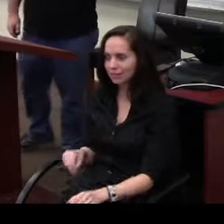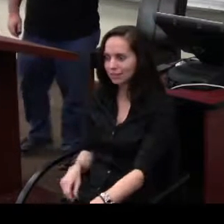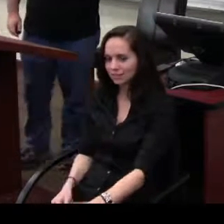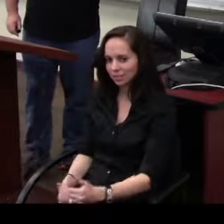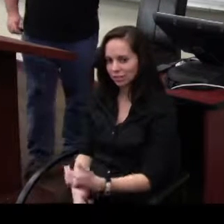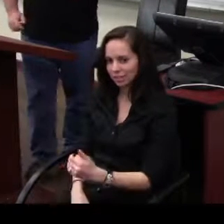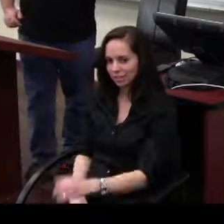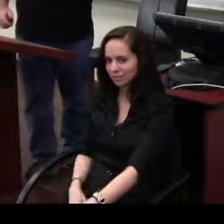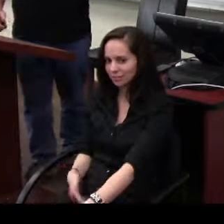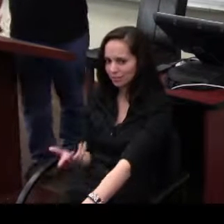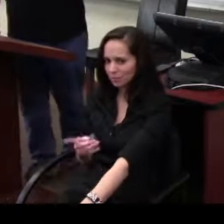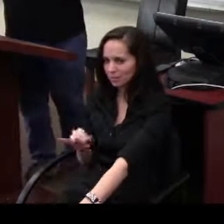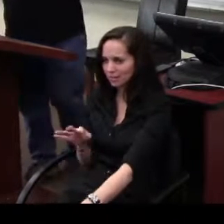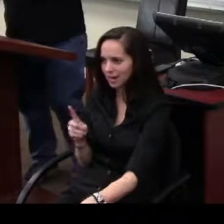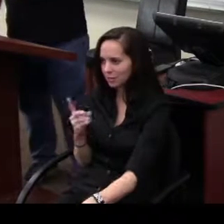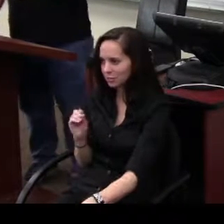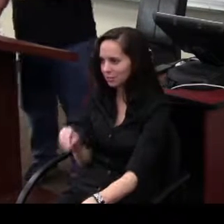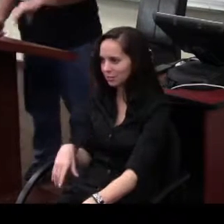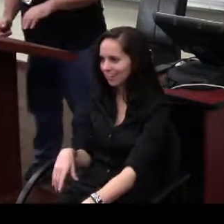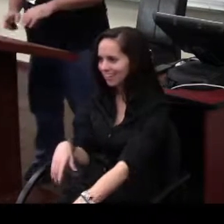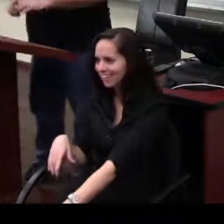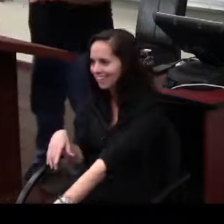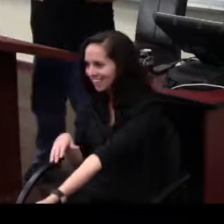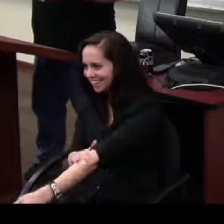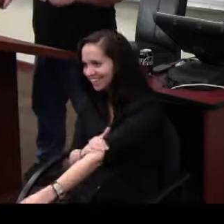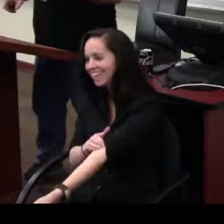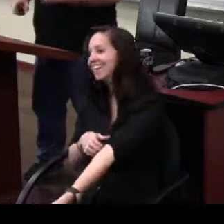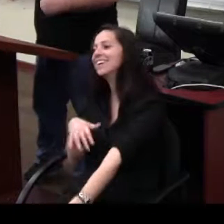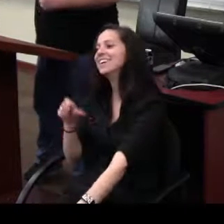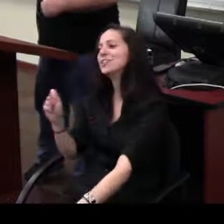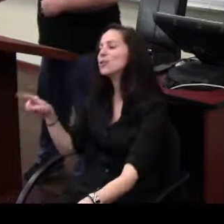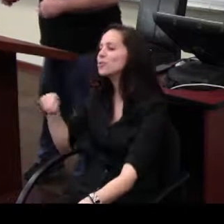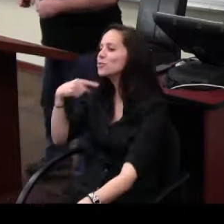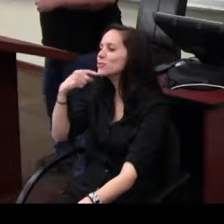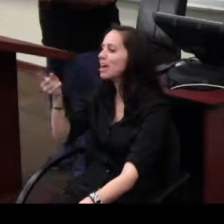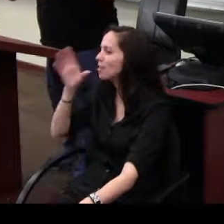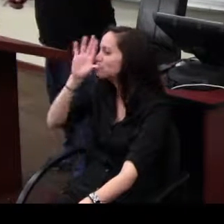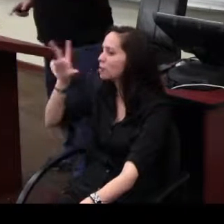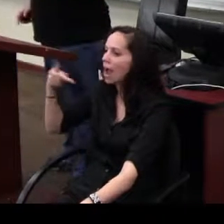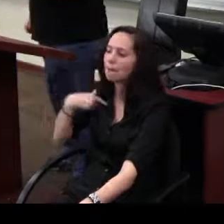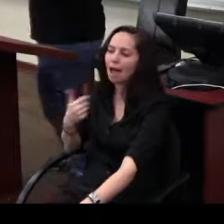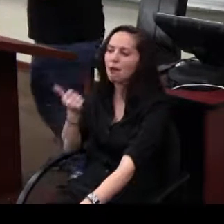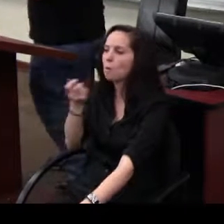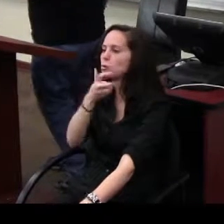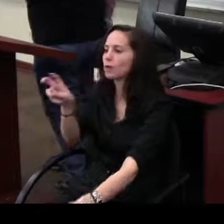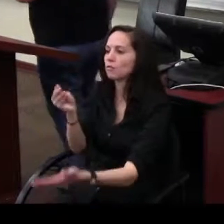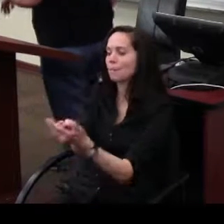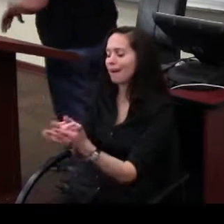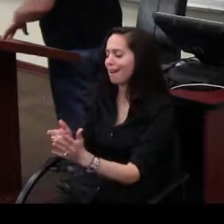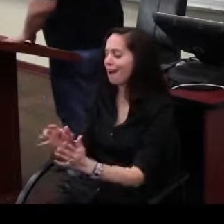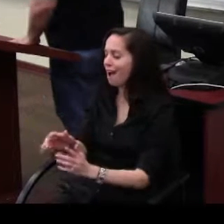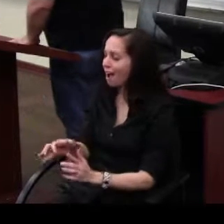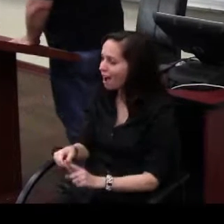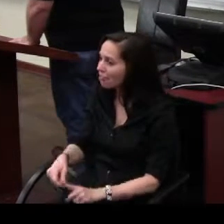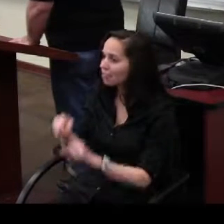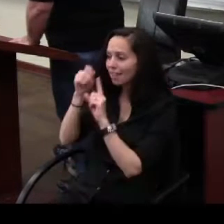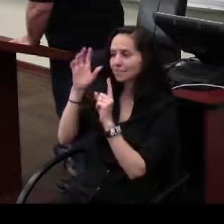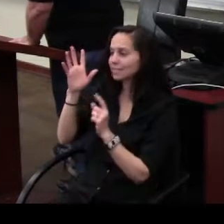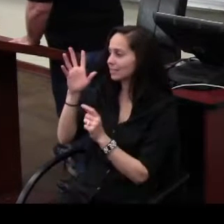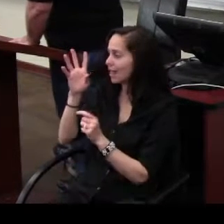they're aware of the issue, and you tell them straight up, I'm not ever going to transfer money unless I talk to you on the phone,